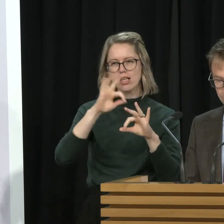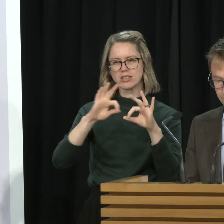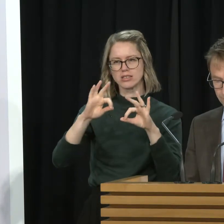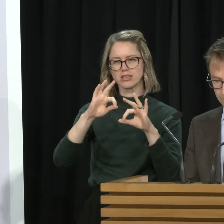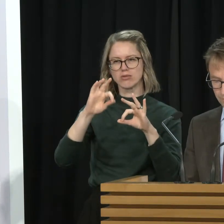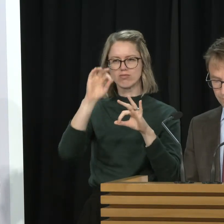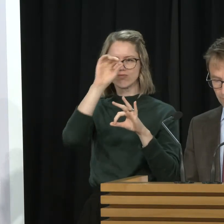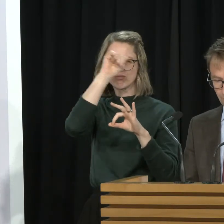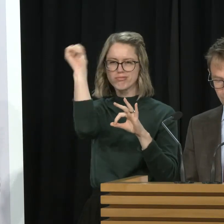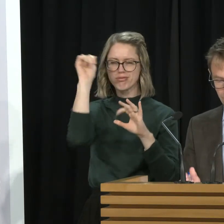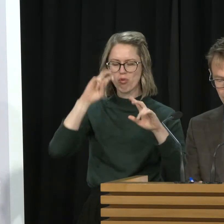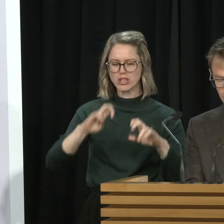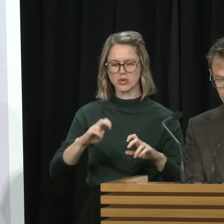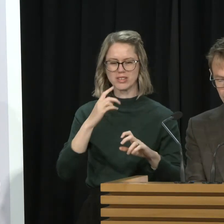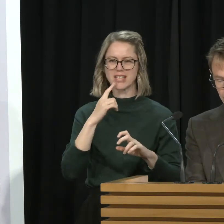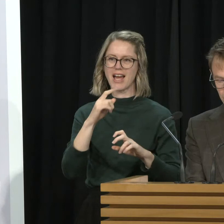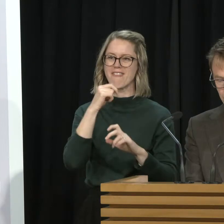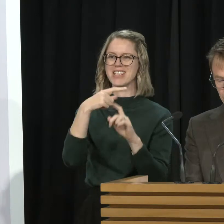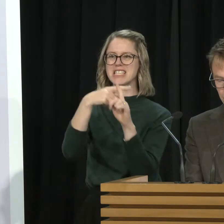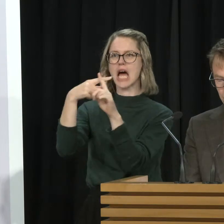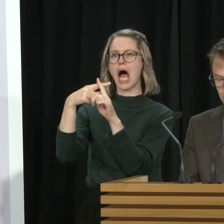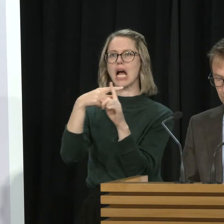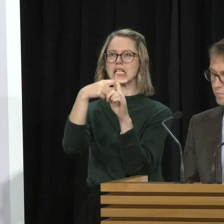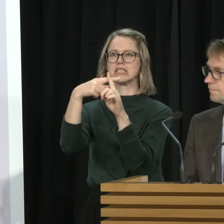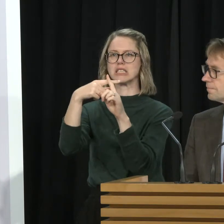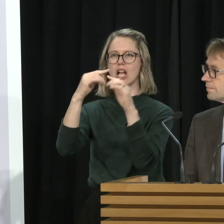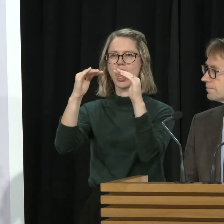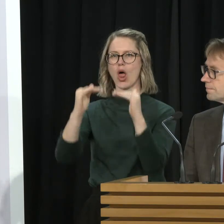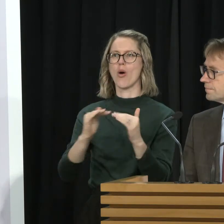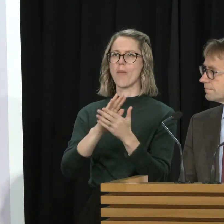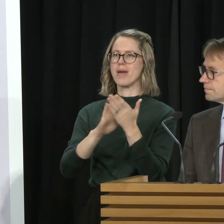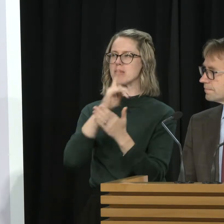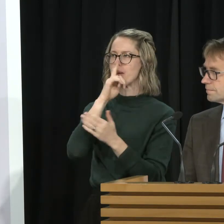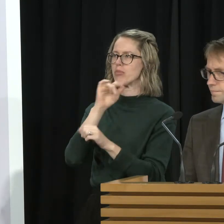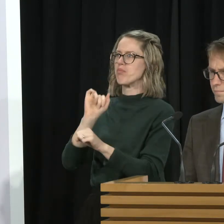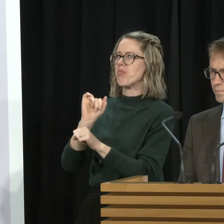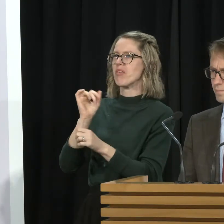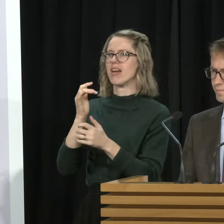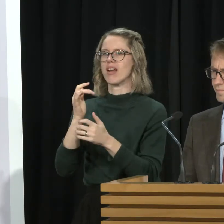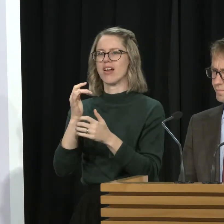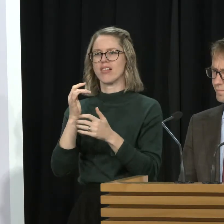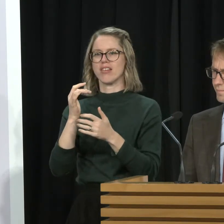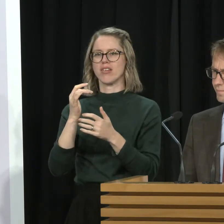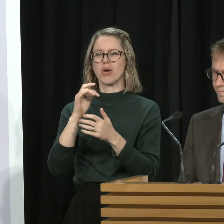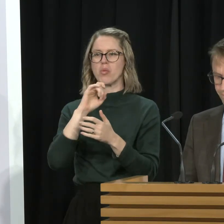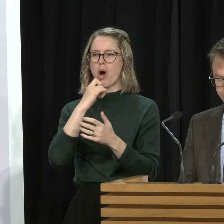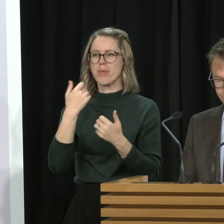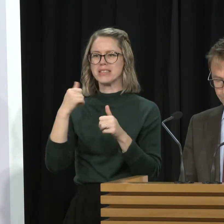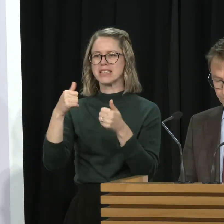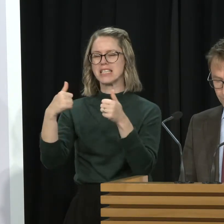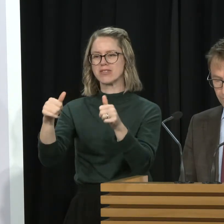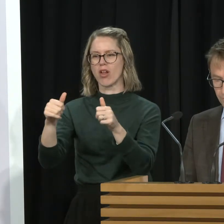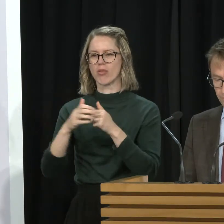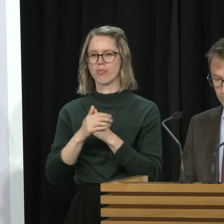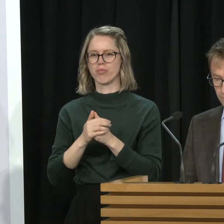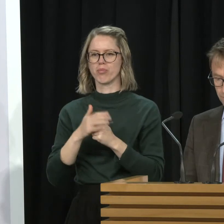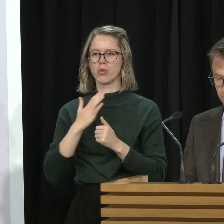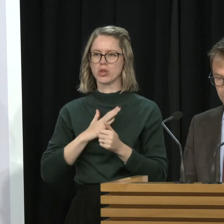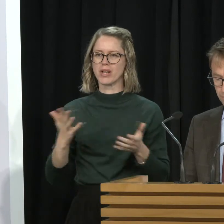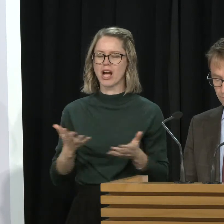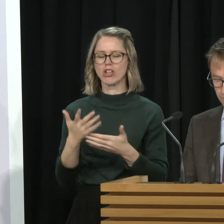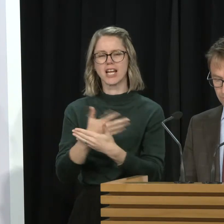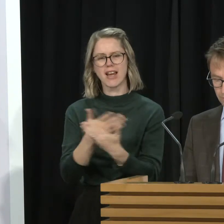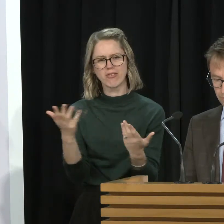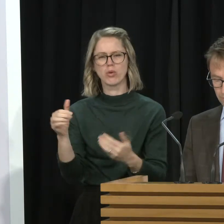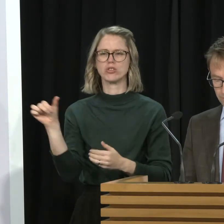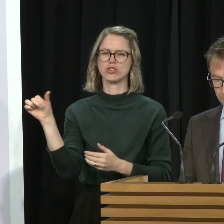well, that setting a target anything lower than everybody getting the vaccine is setting yourself up to not be successful. And we don't want to do that.